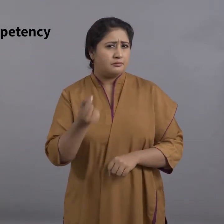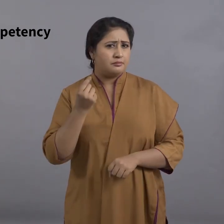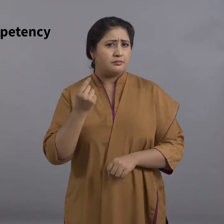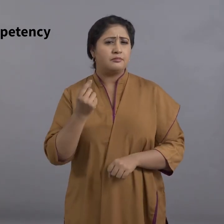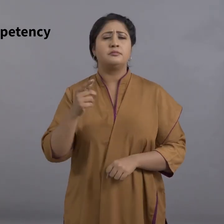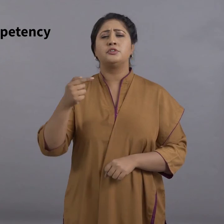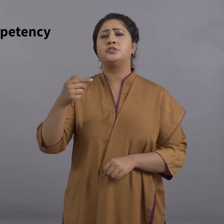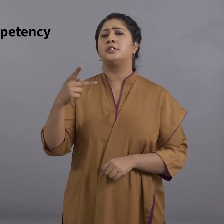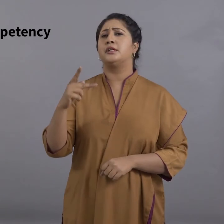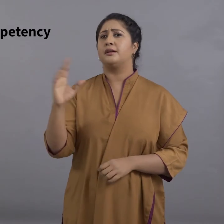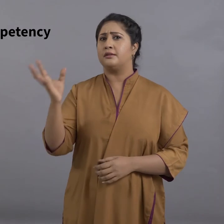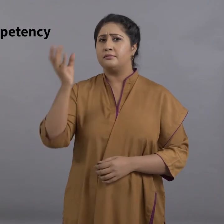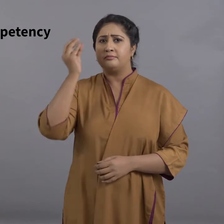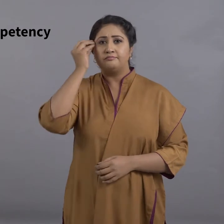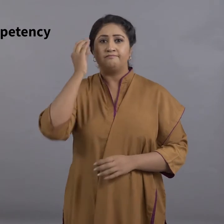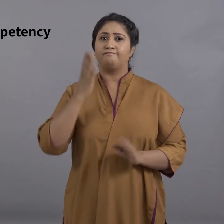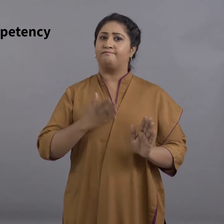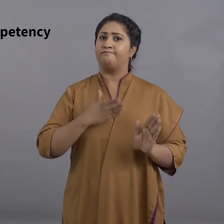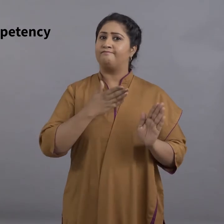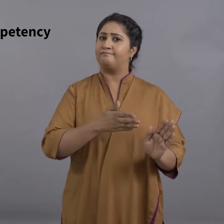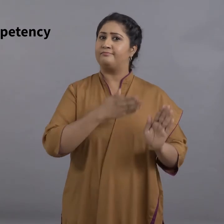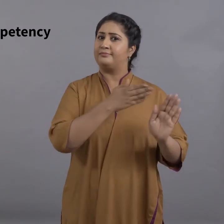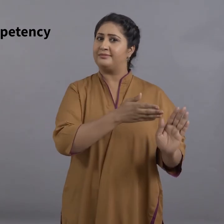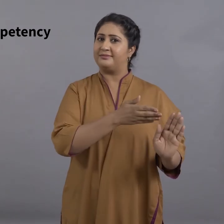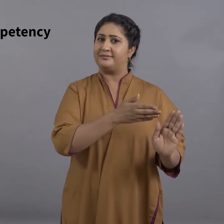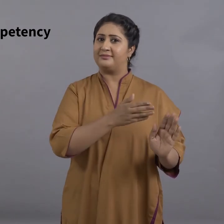knowledge is as follows.